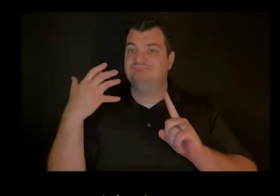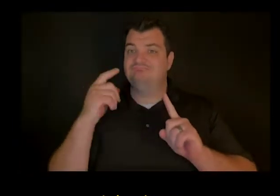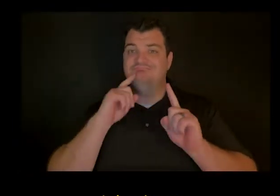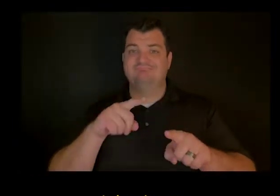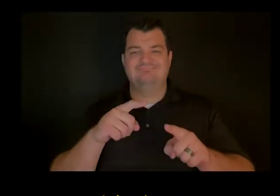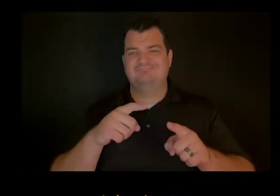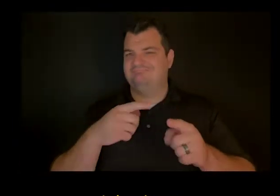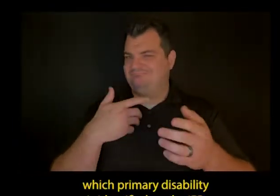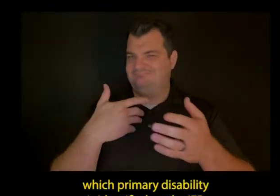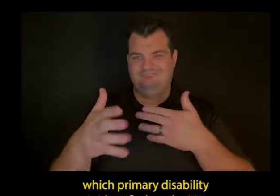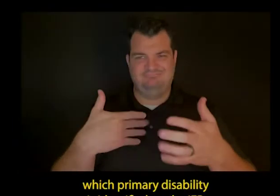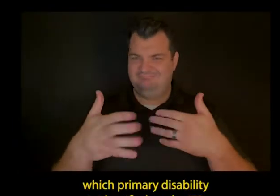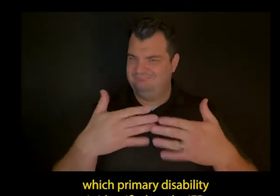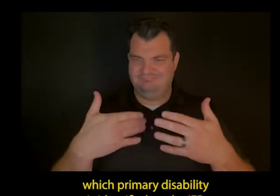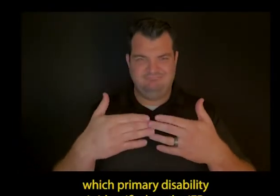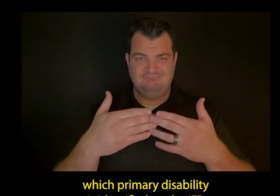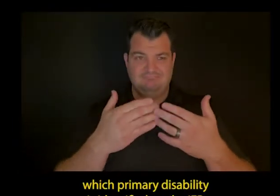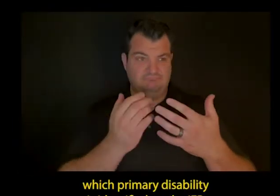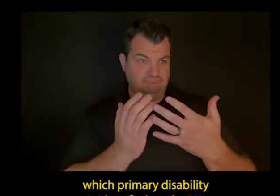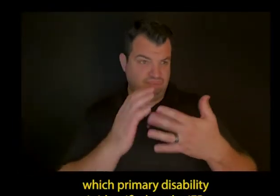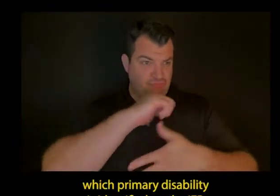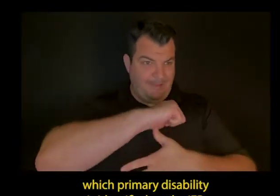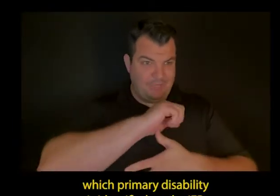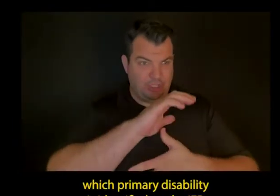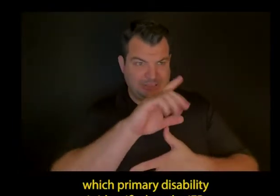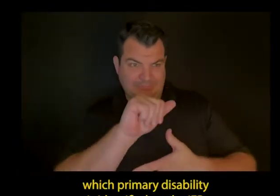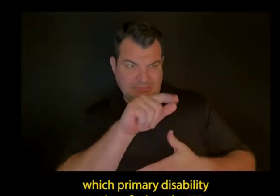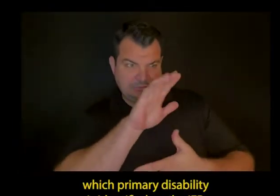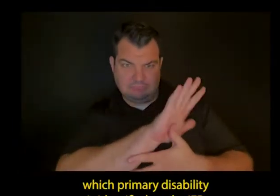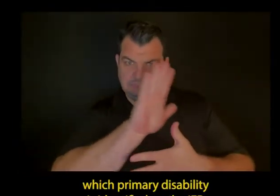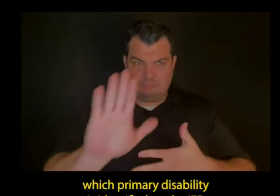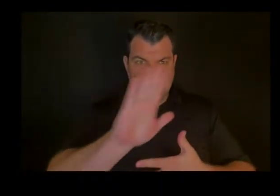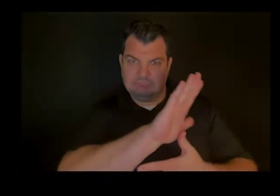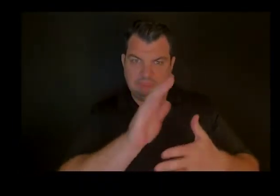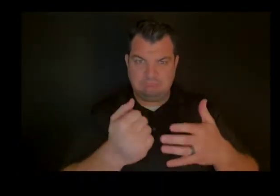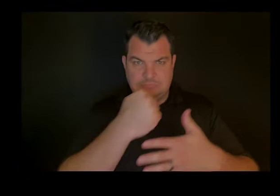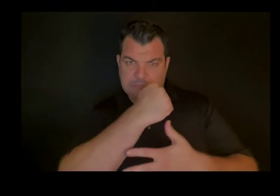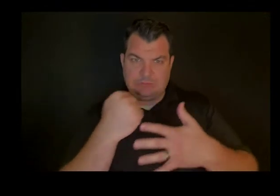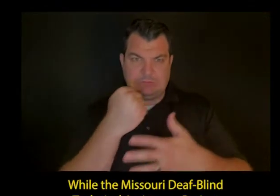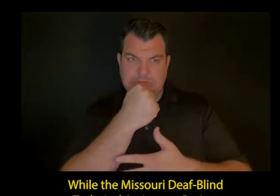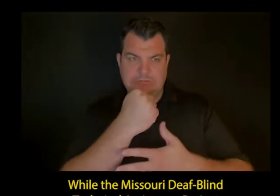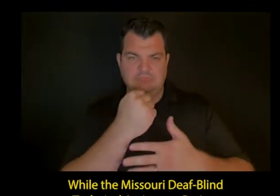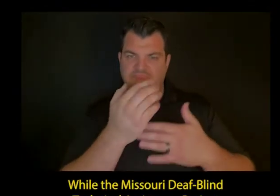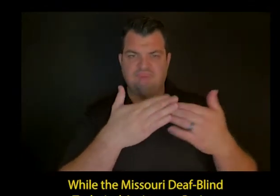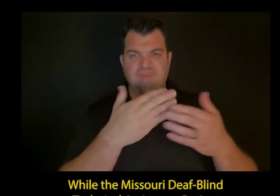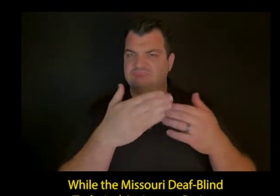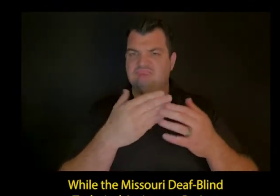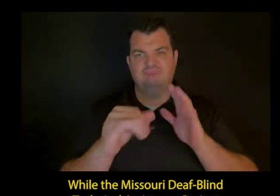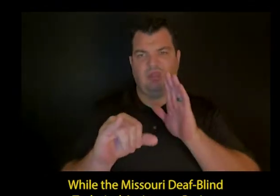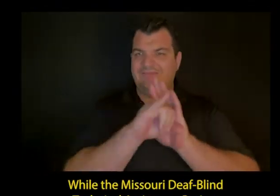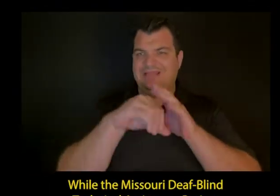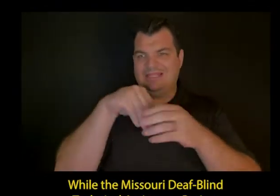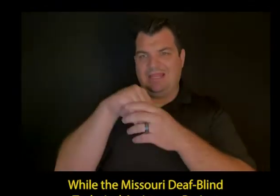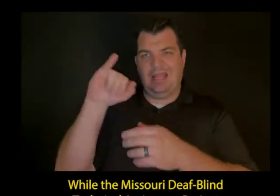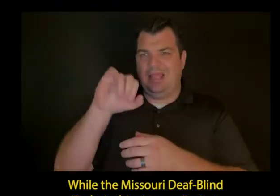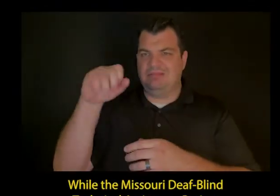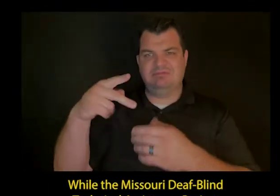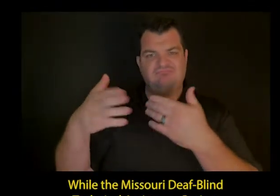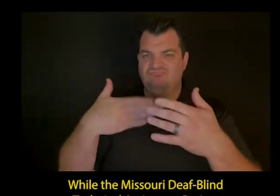It doesn't matter which primary disability is identified on the IEP. While the Missouri Deafblind Technical Assistance Project